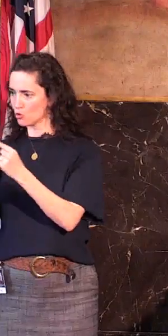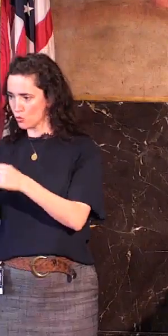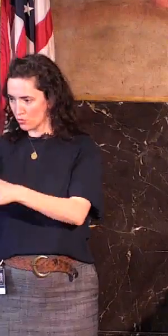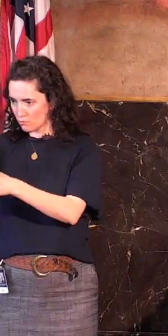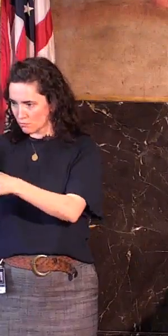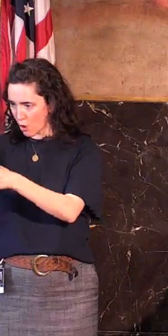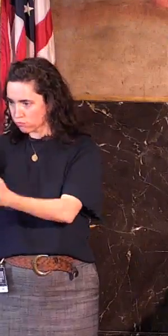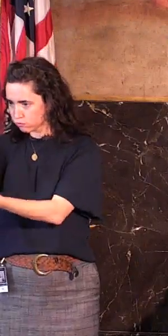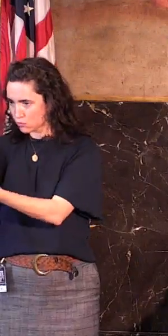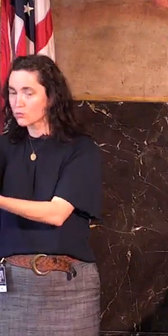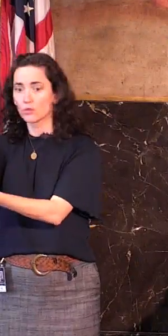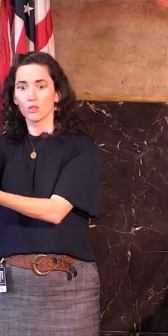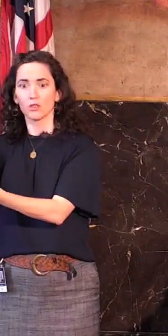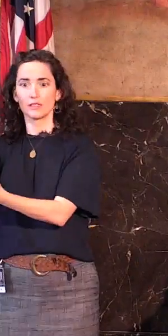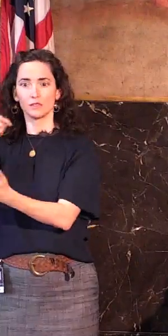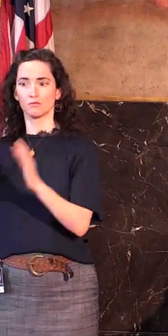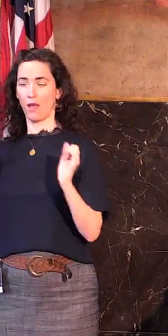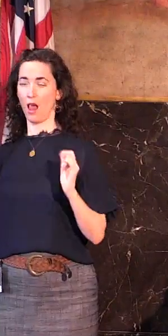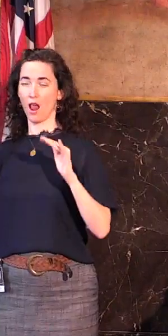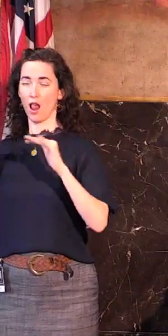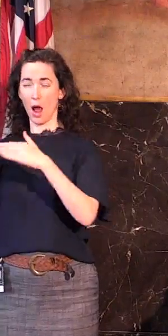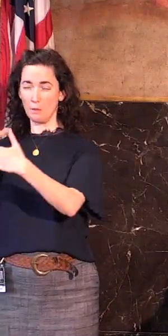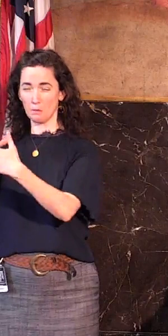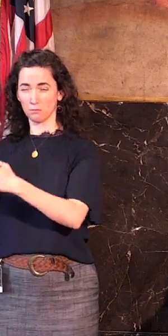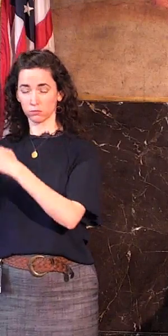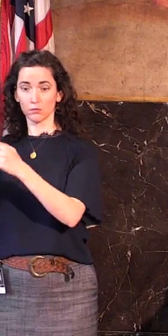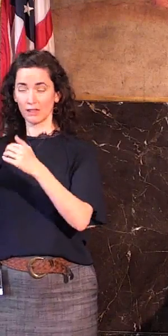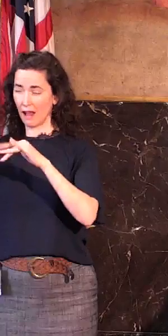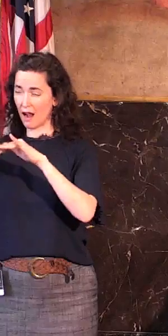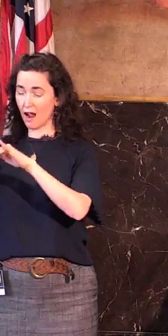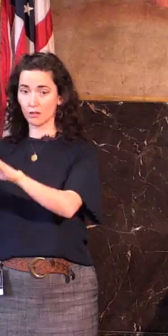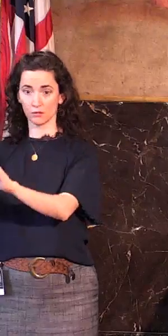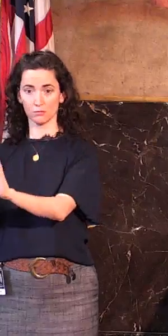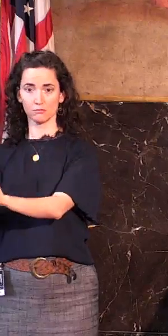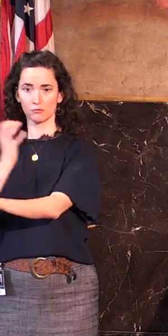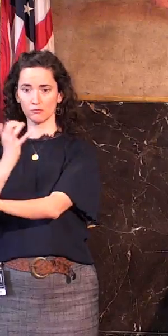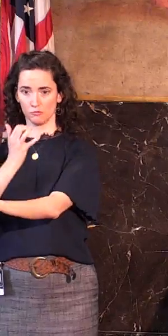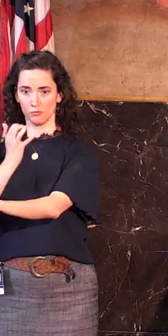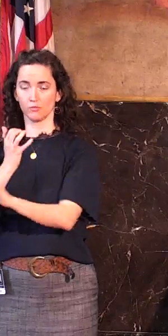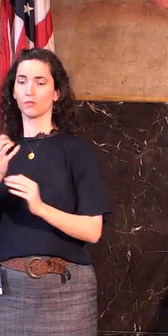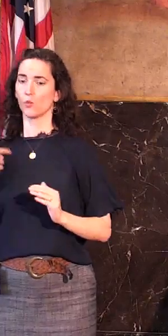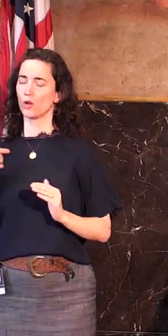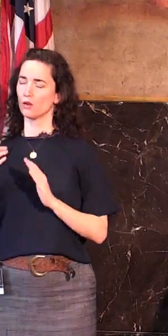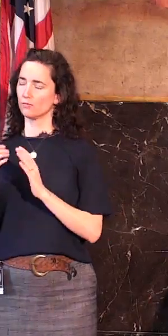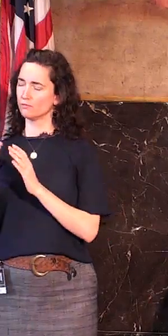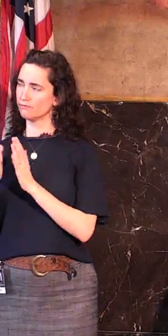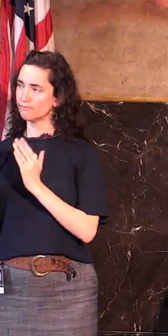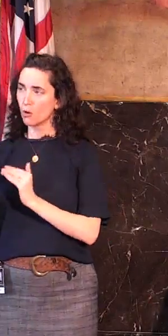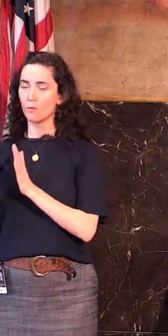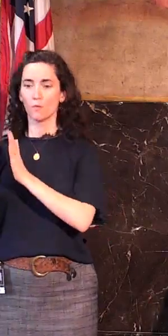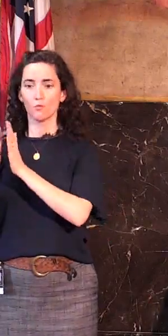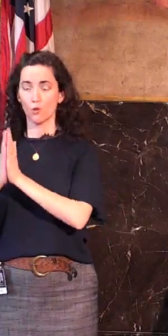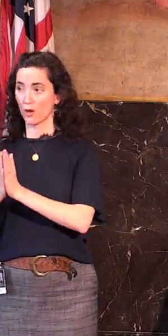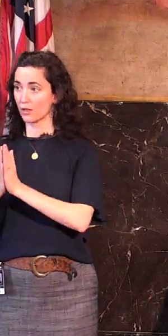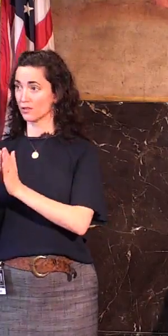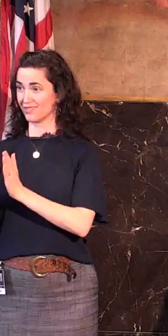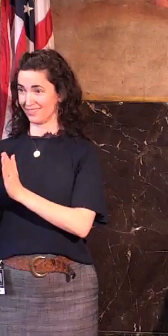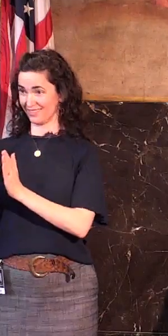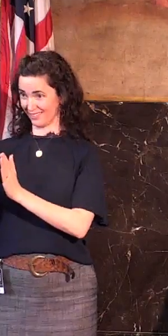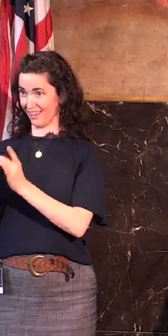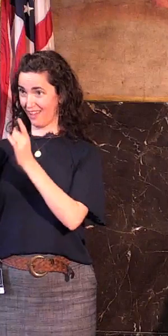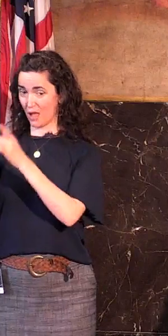election. And we can all work and hope and pray that sort of thing never happens in our country